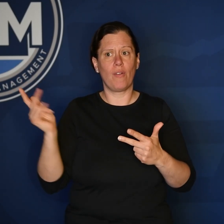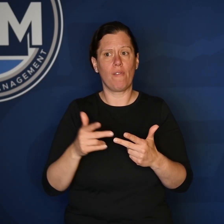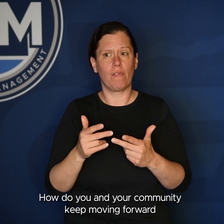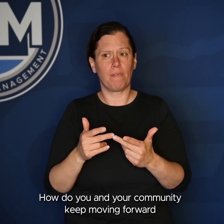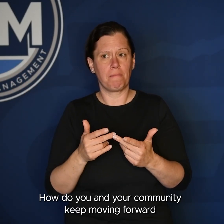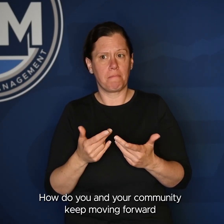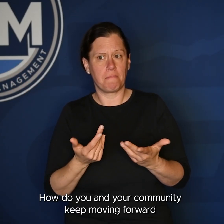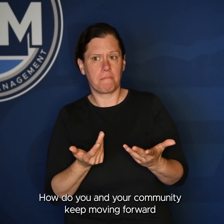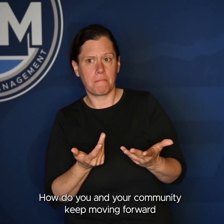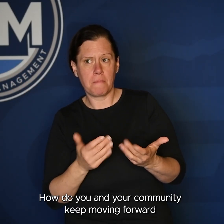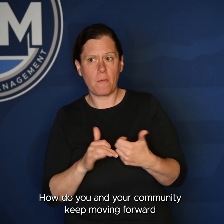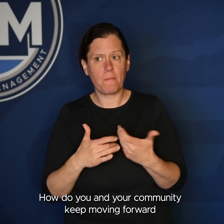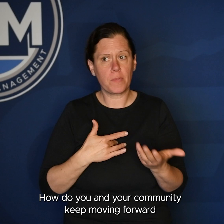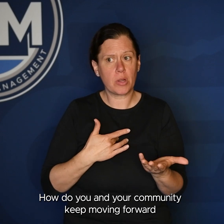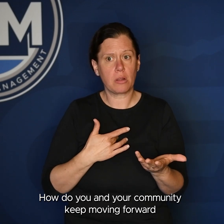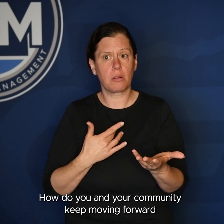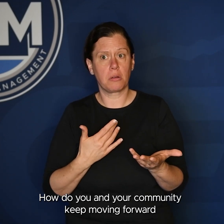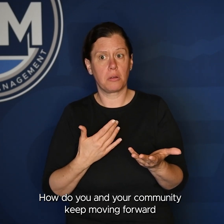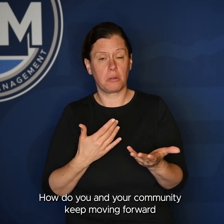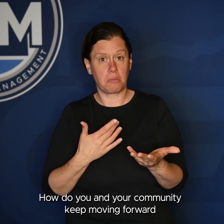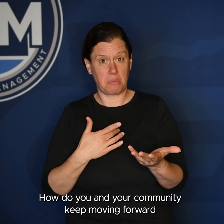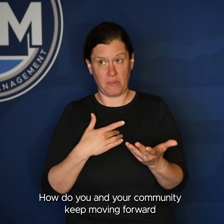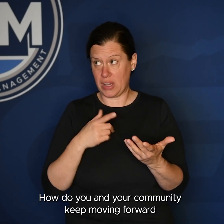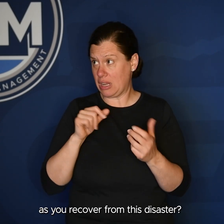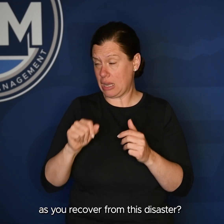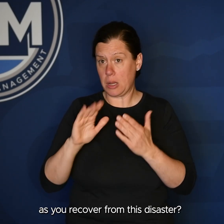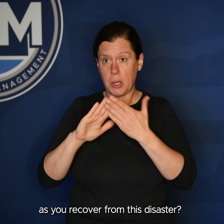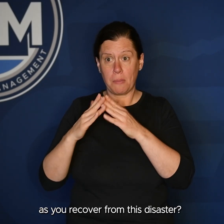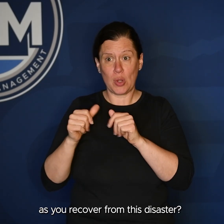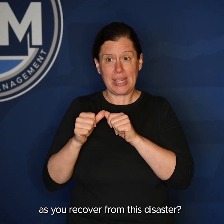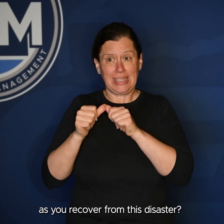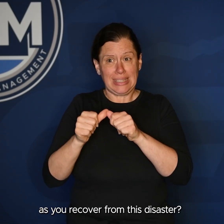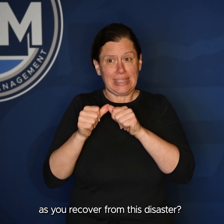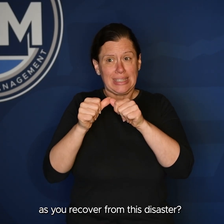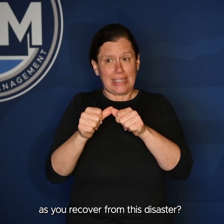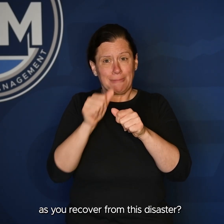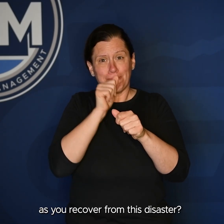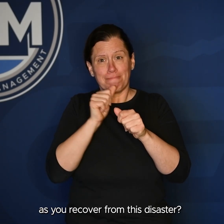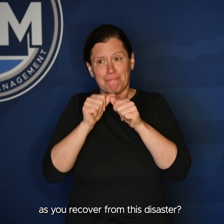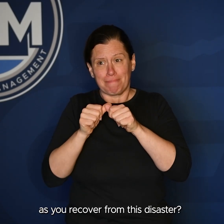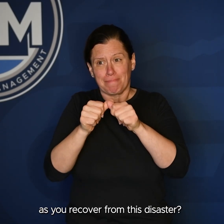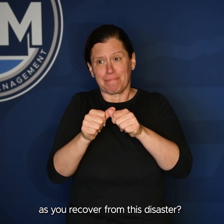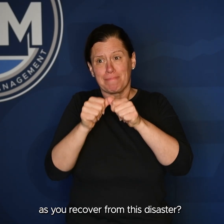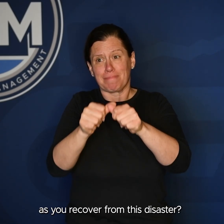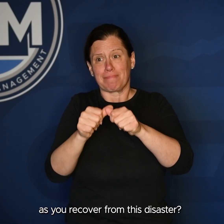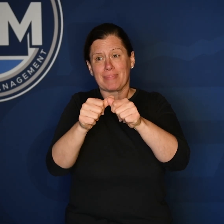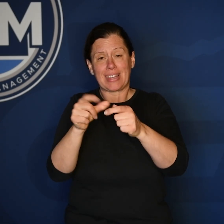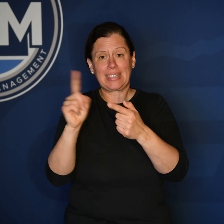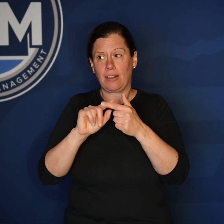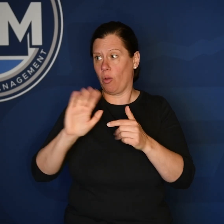How do you and your community keep moving forward as you recover from this disaster?